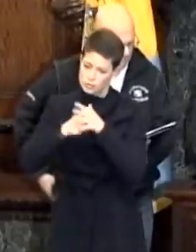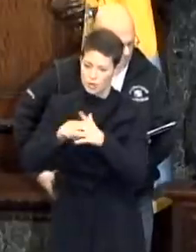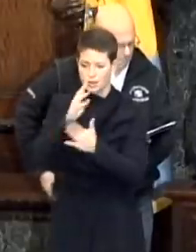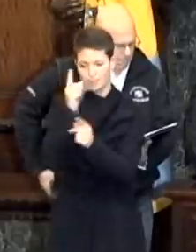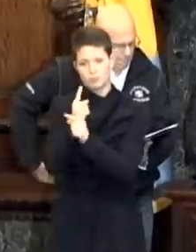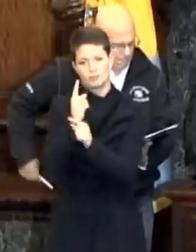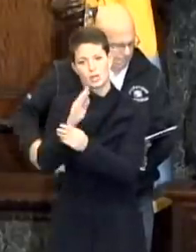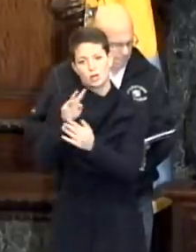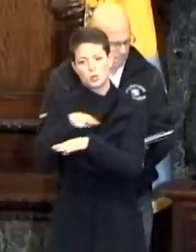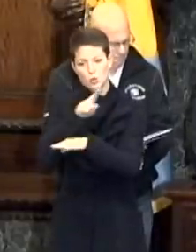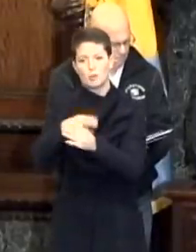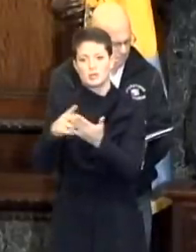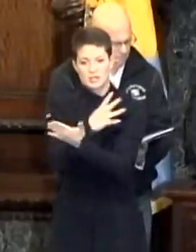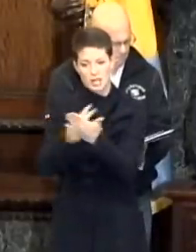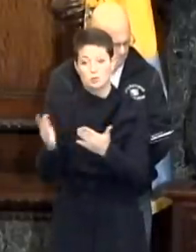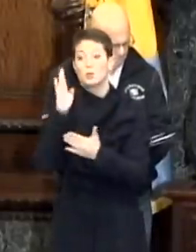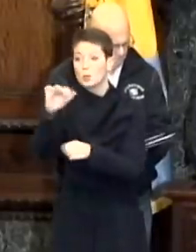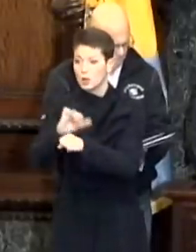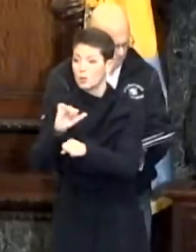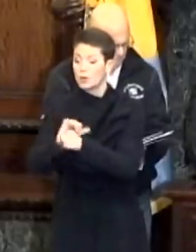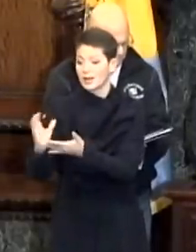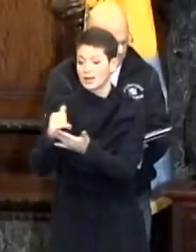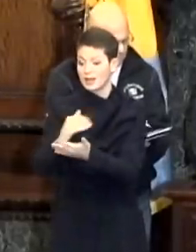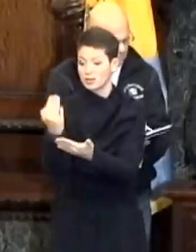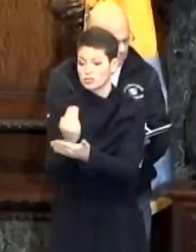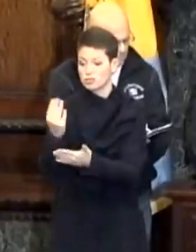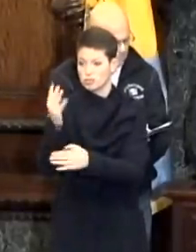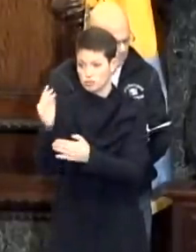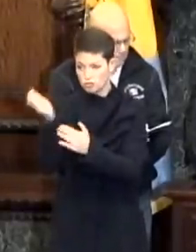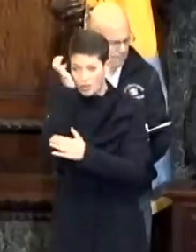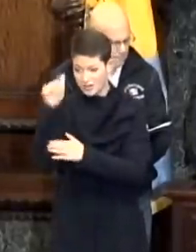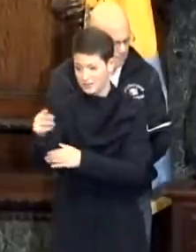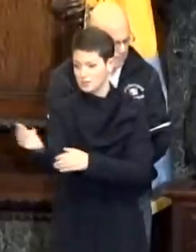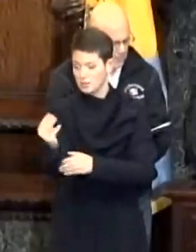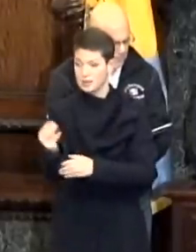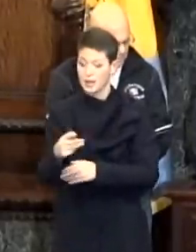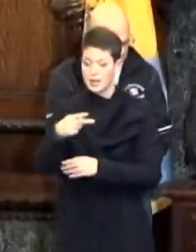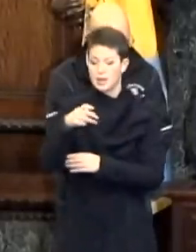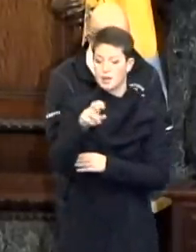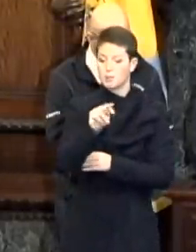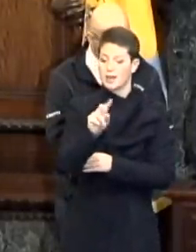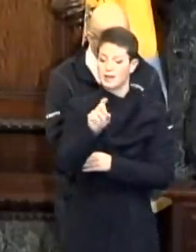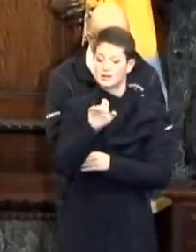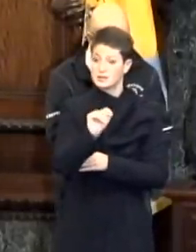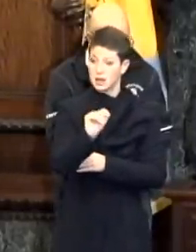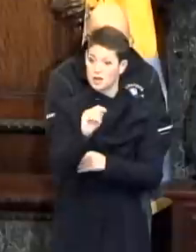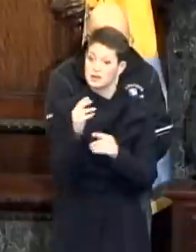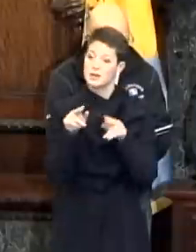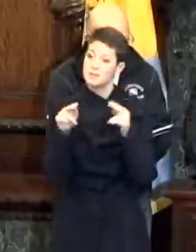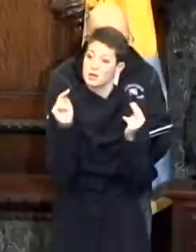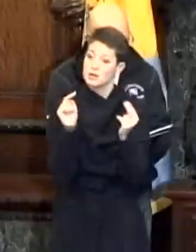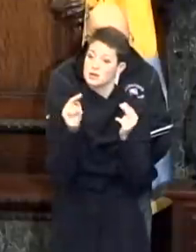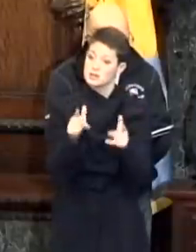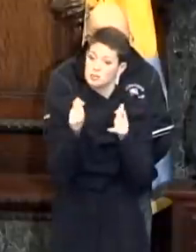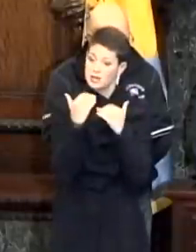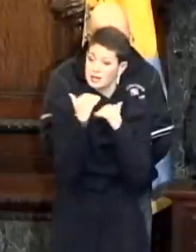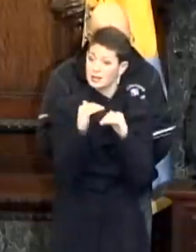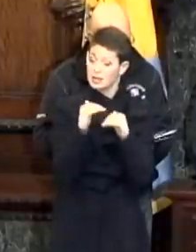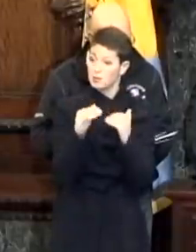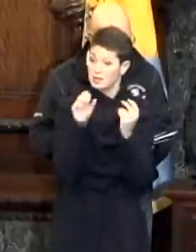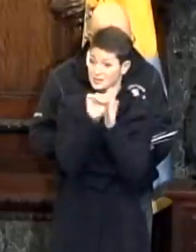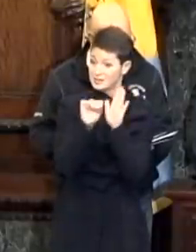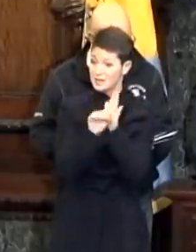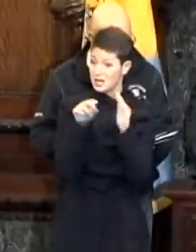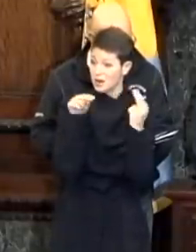that's why we're picking up trash this Monday. PennDOT is still restricting the speed limit to 45 miles an hour on